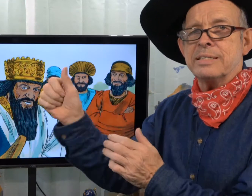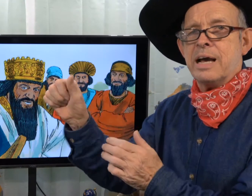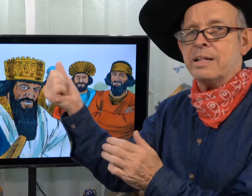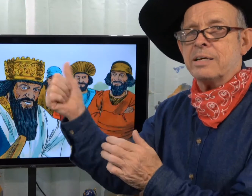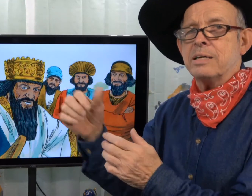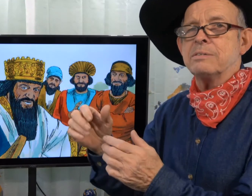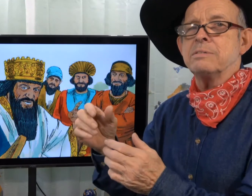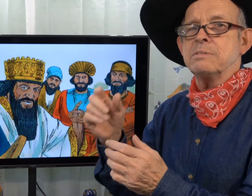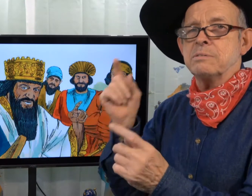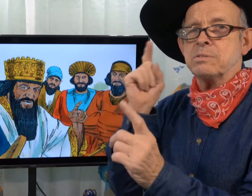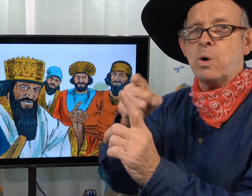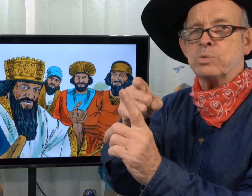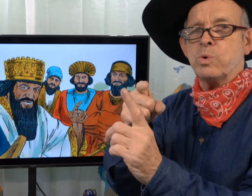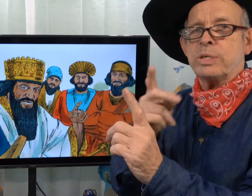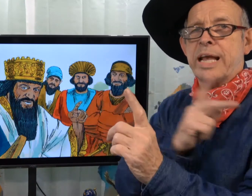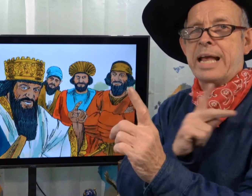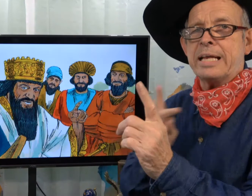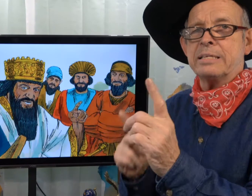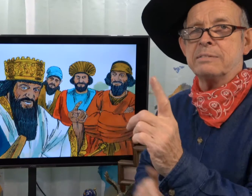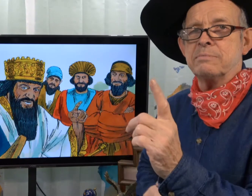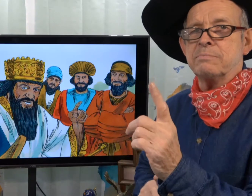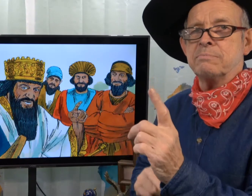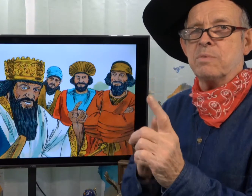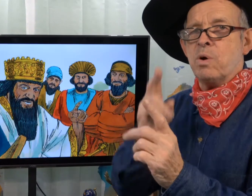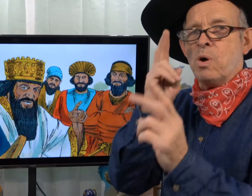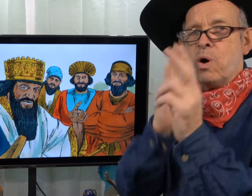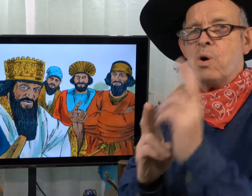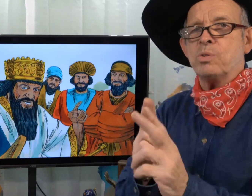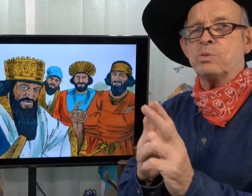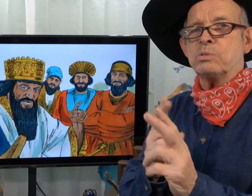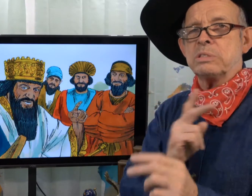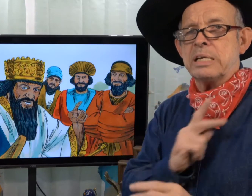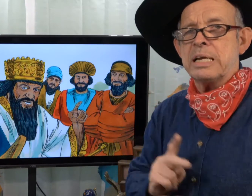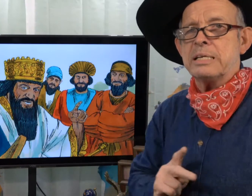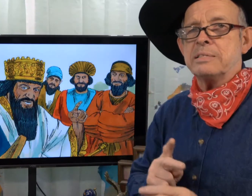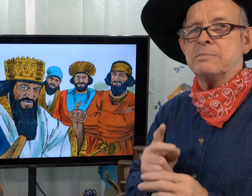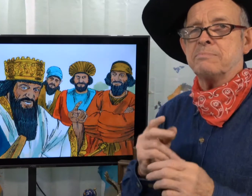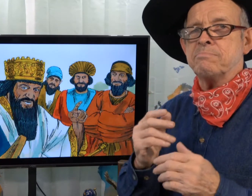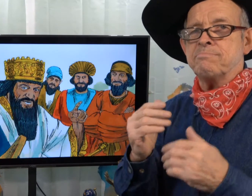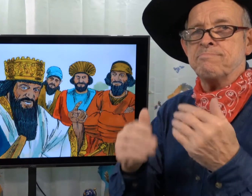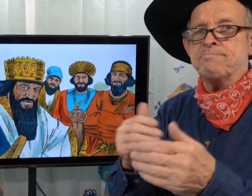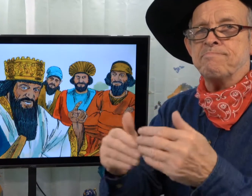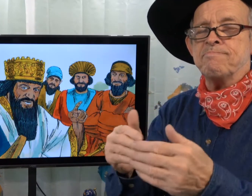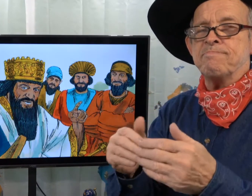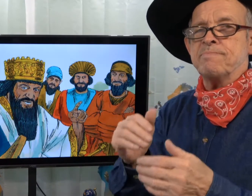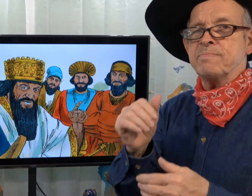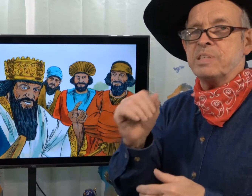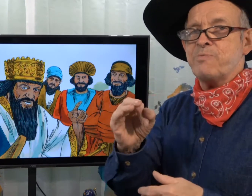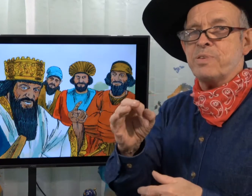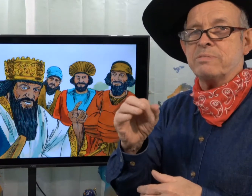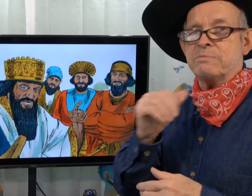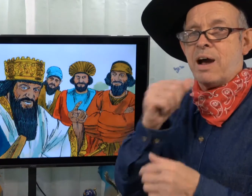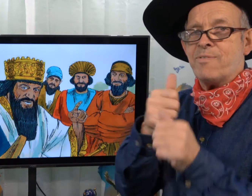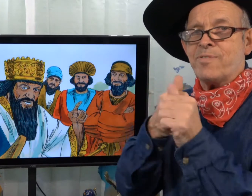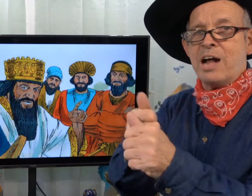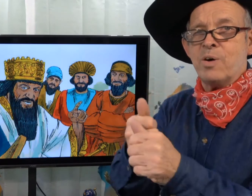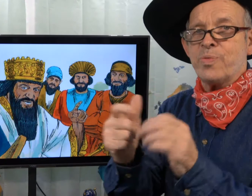other. Go to King. Honor King. If you not follow the